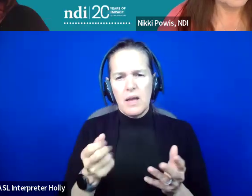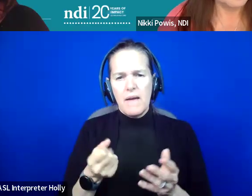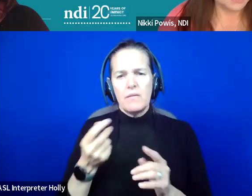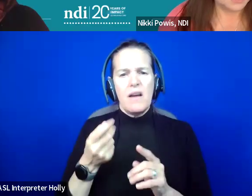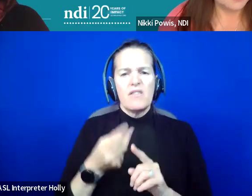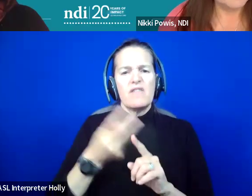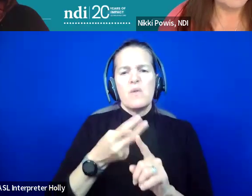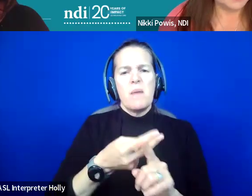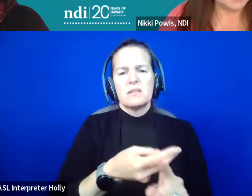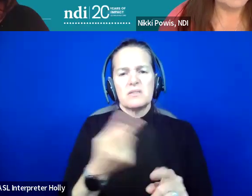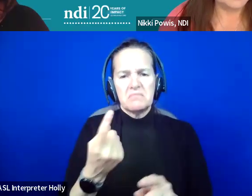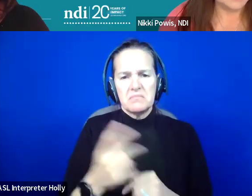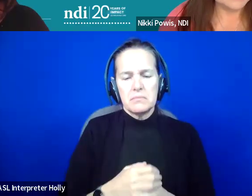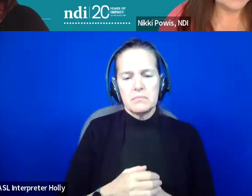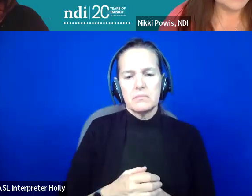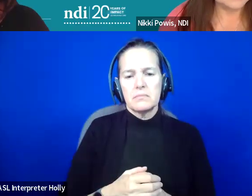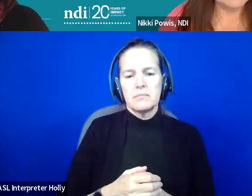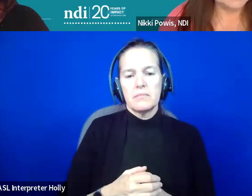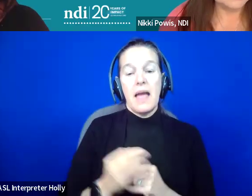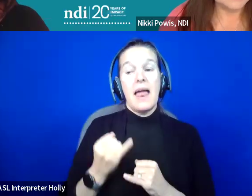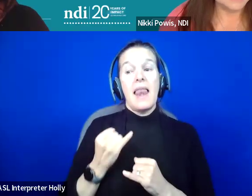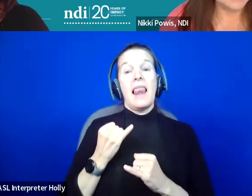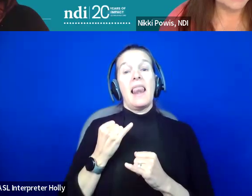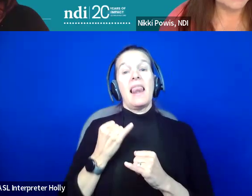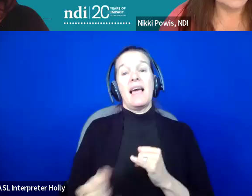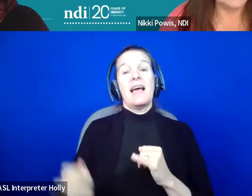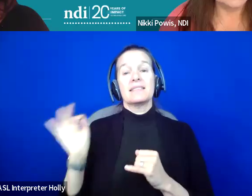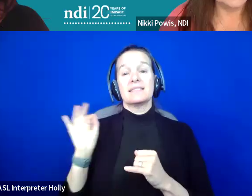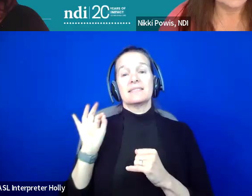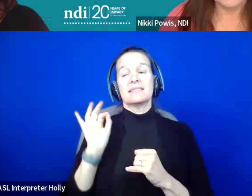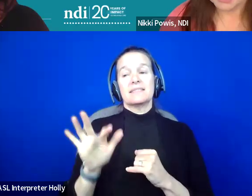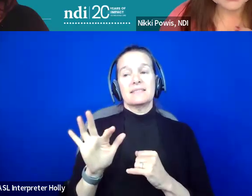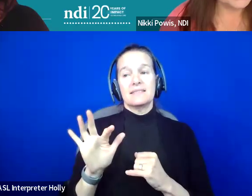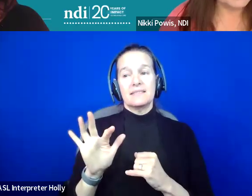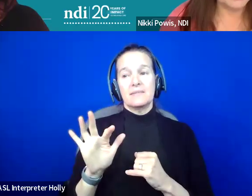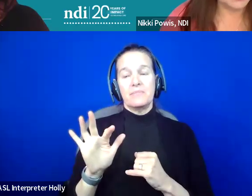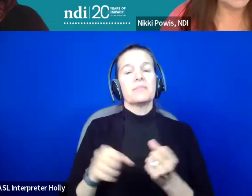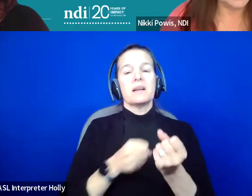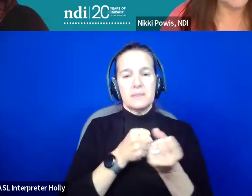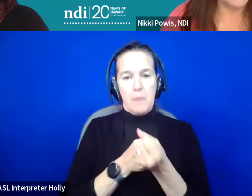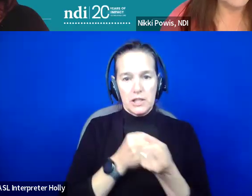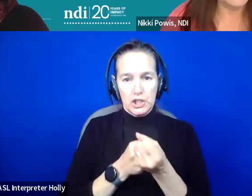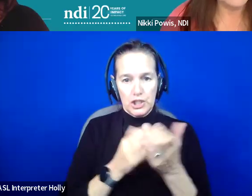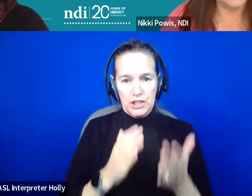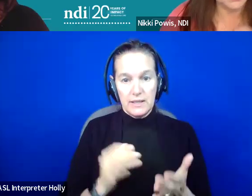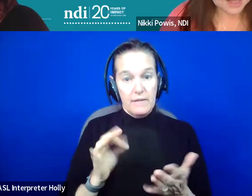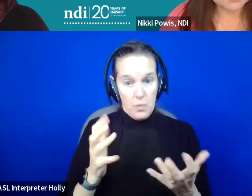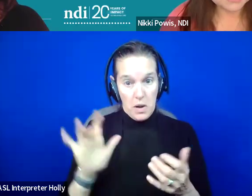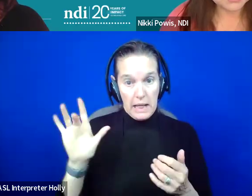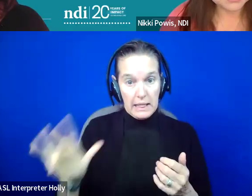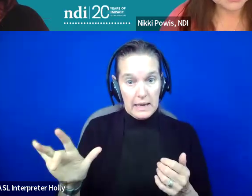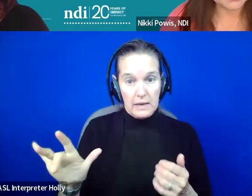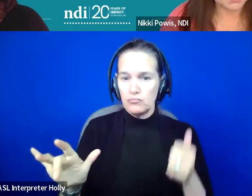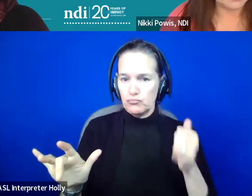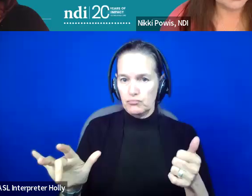so. And the last thing is I'm going to say is sponsors, if you want to click on those, we